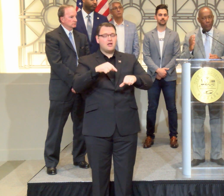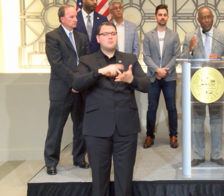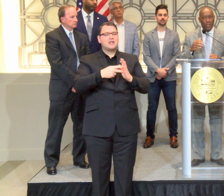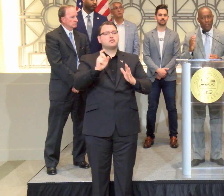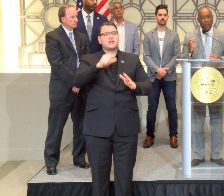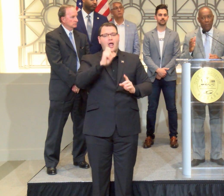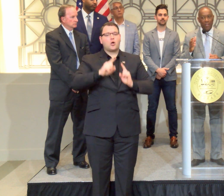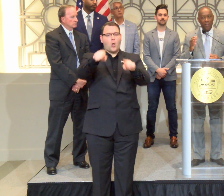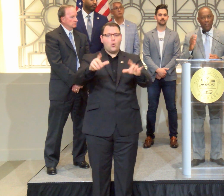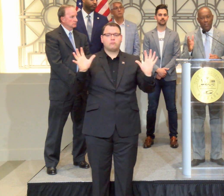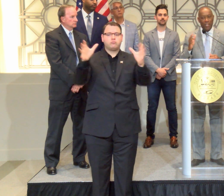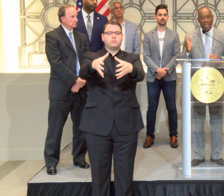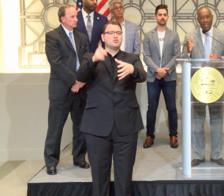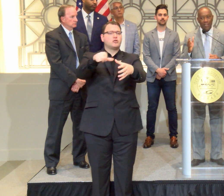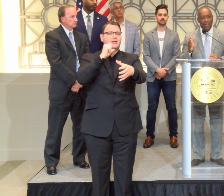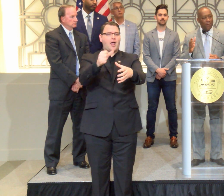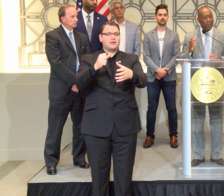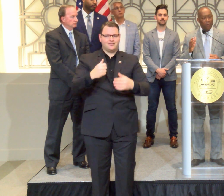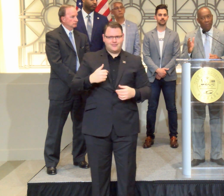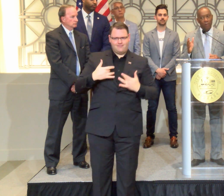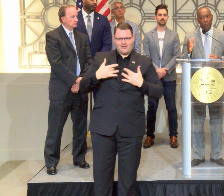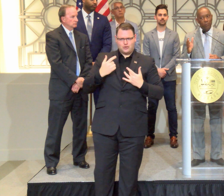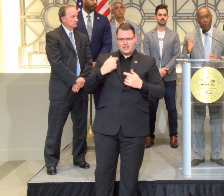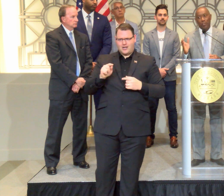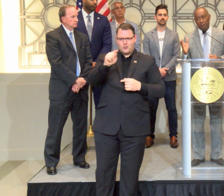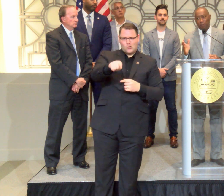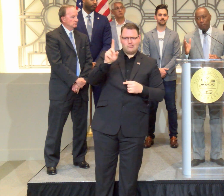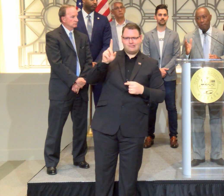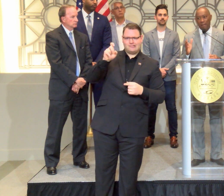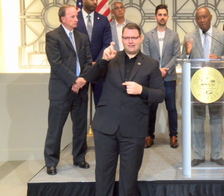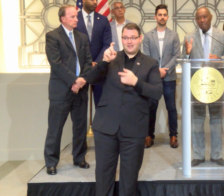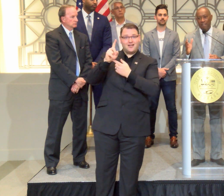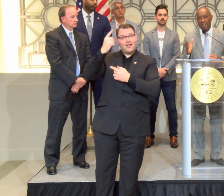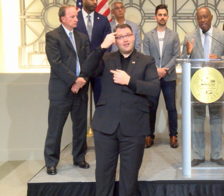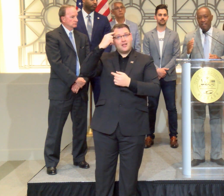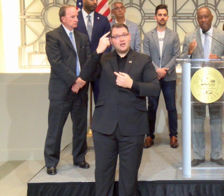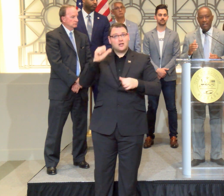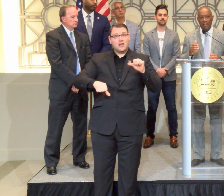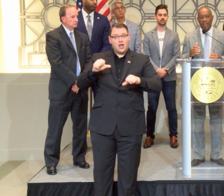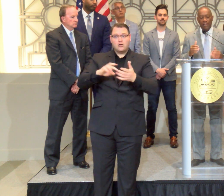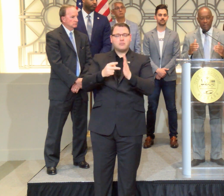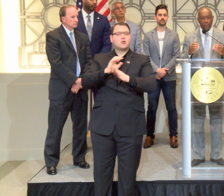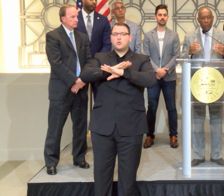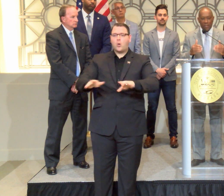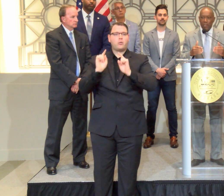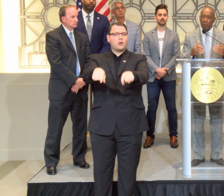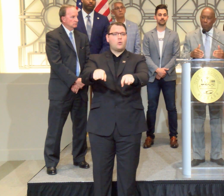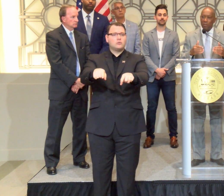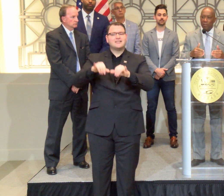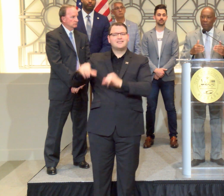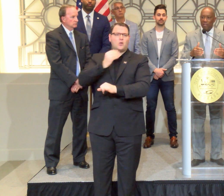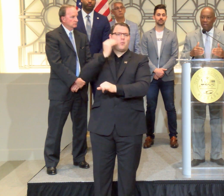event, should I don't, should I not, you shouldn't. Okay? And again, this is for